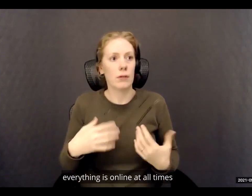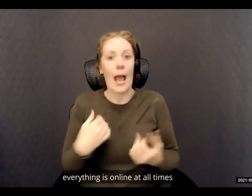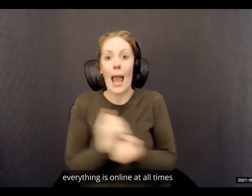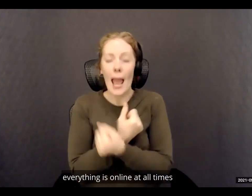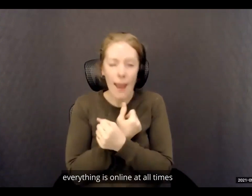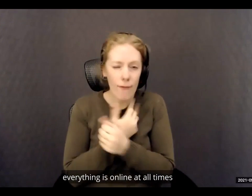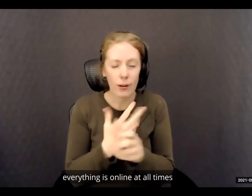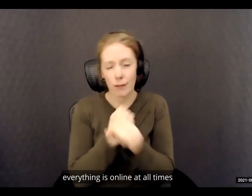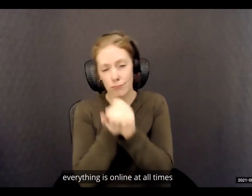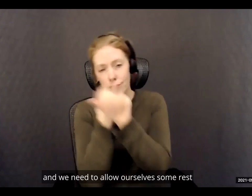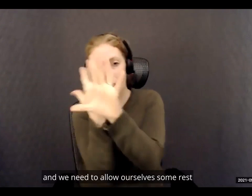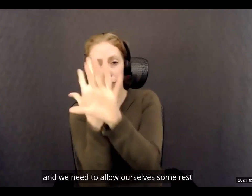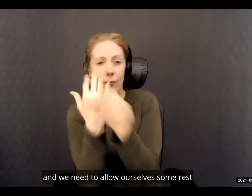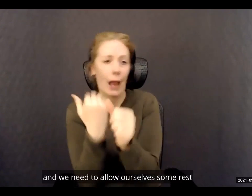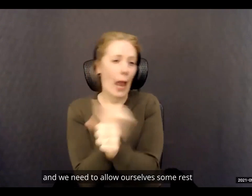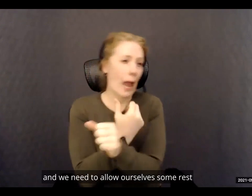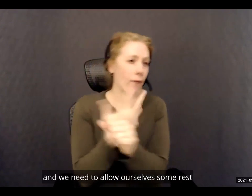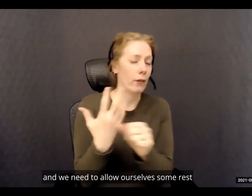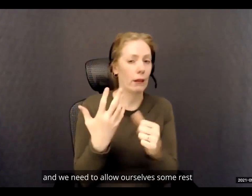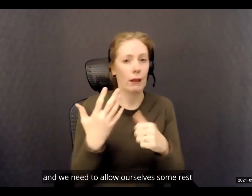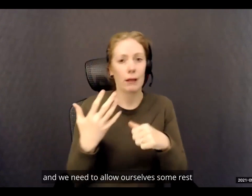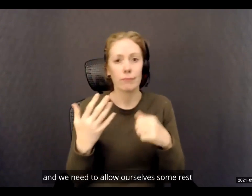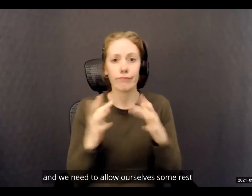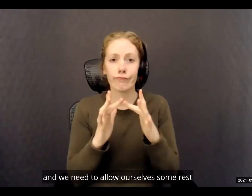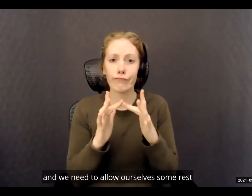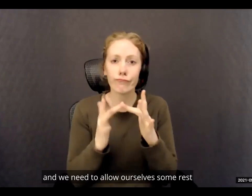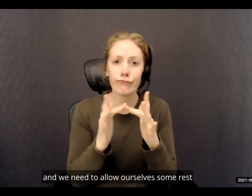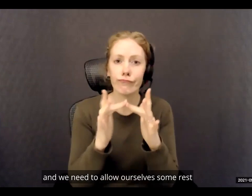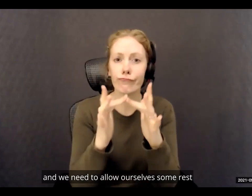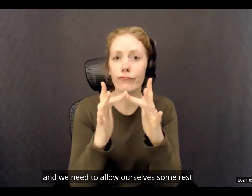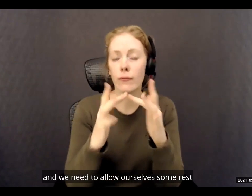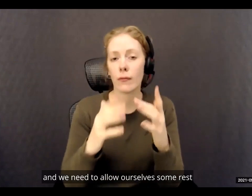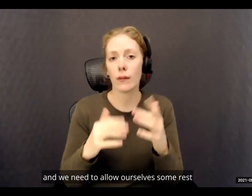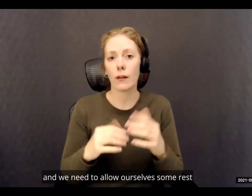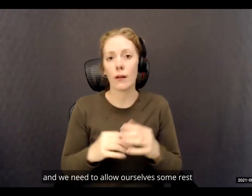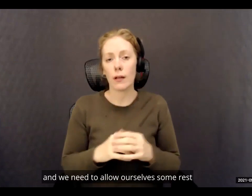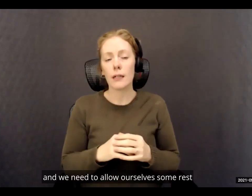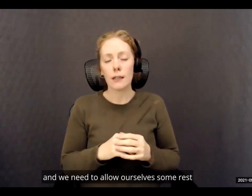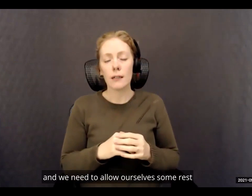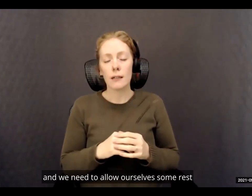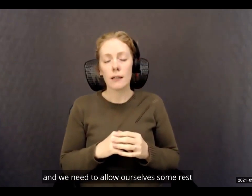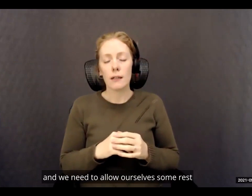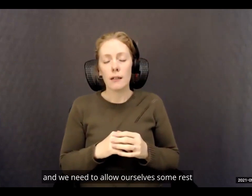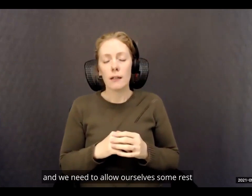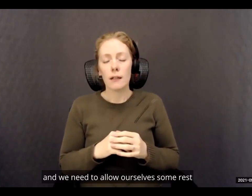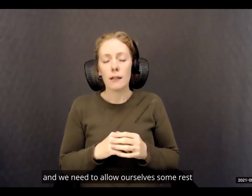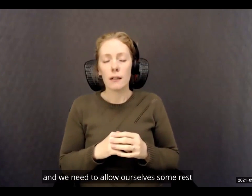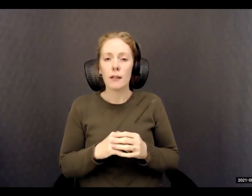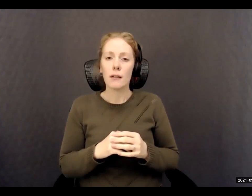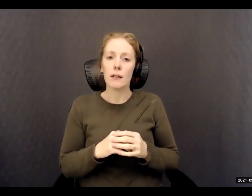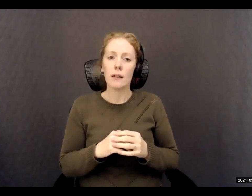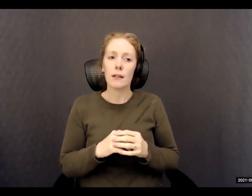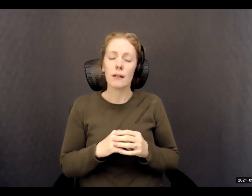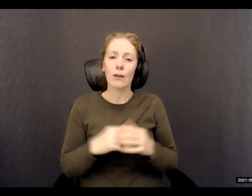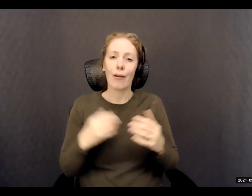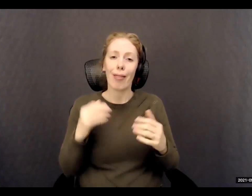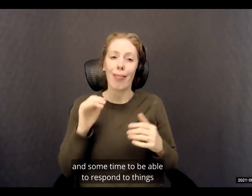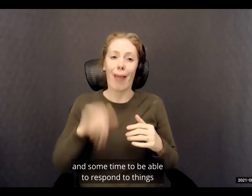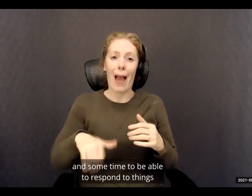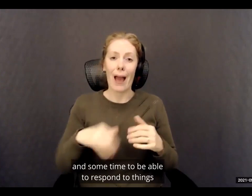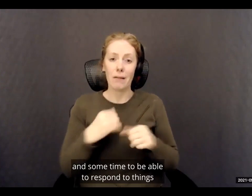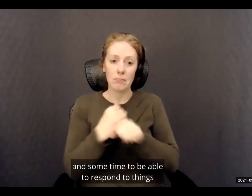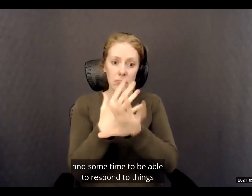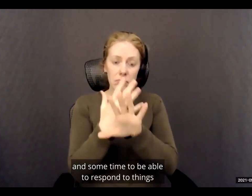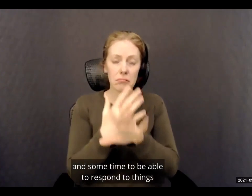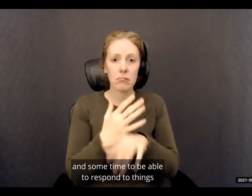at all times. And we need to allow ourselves some rest